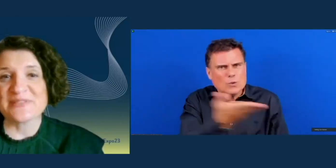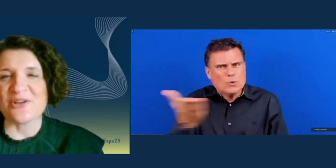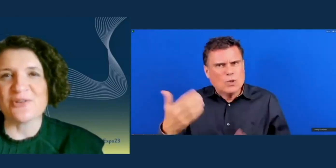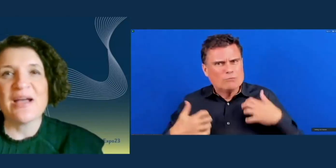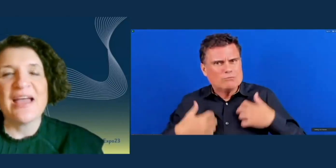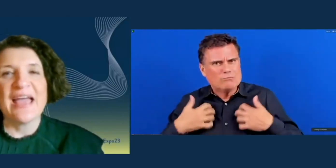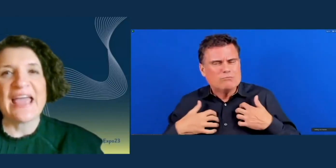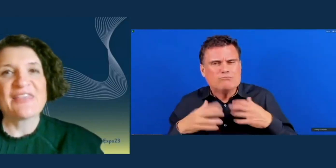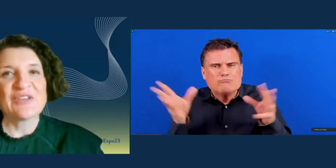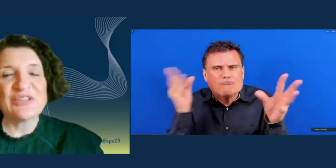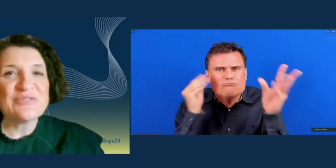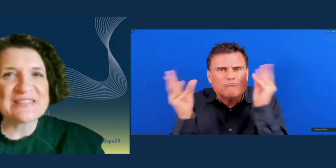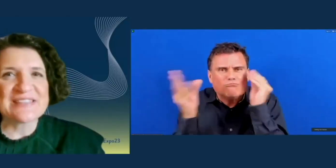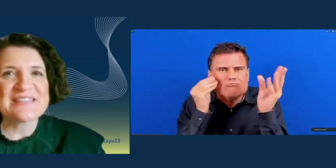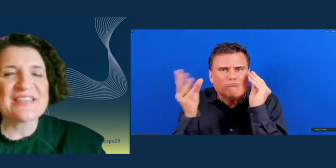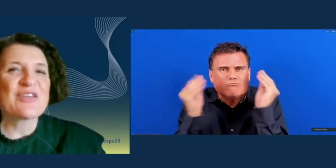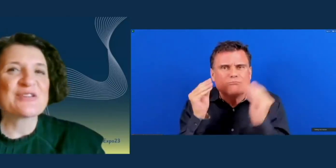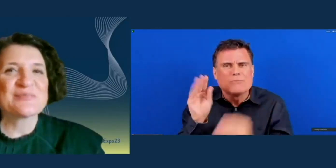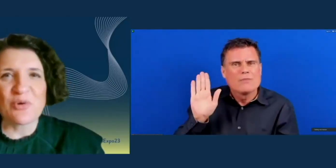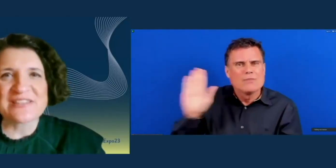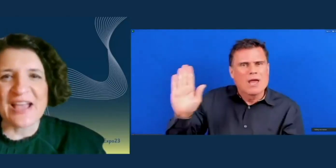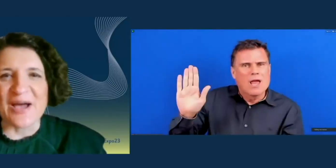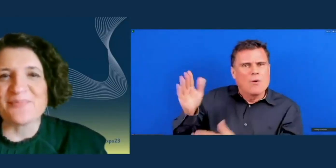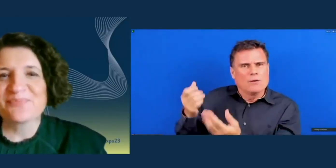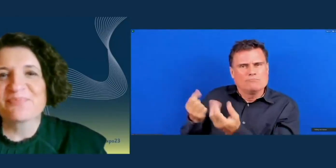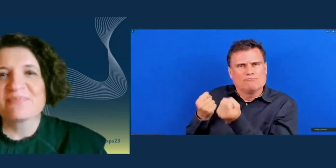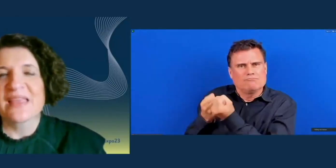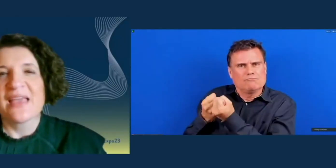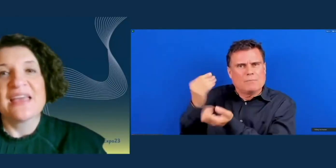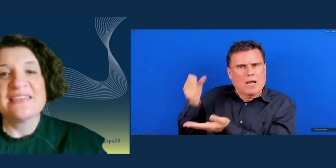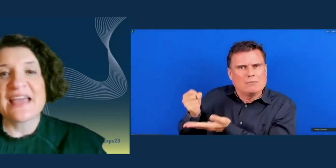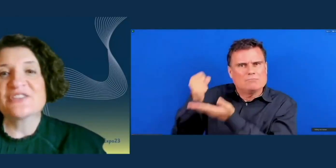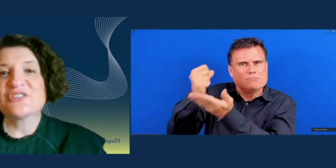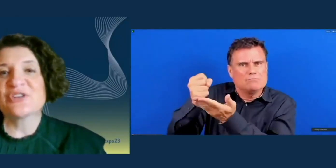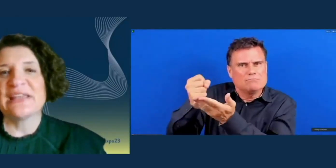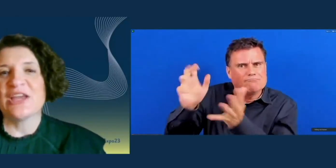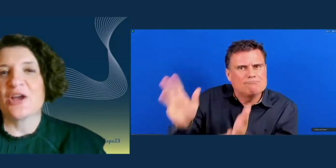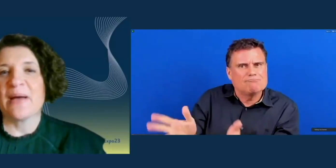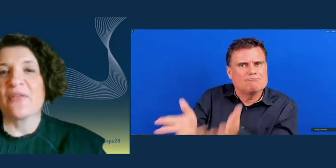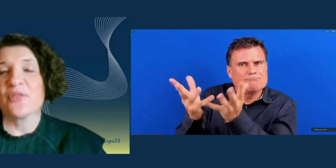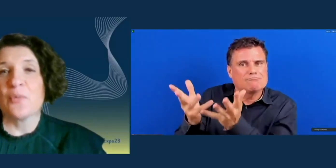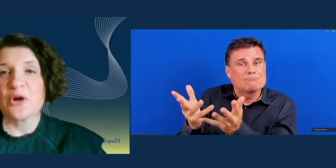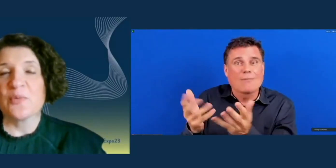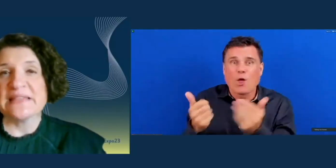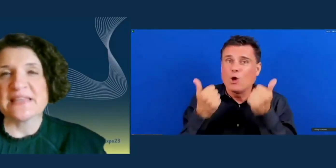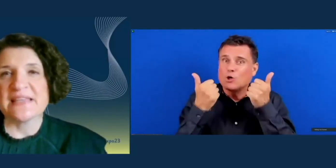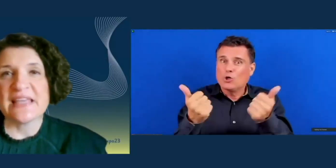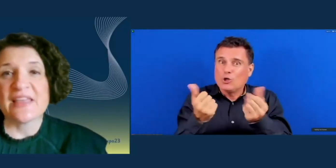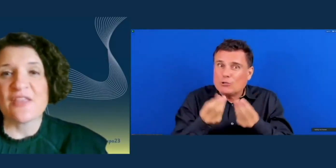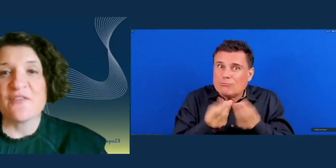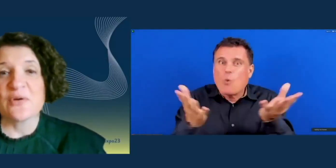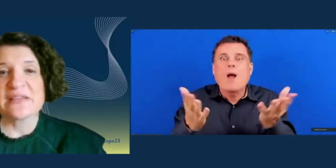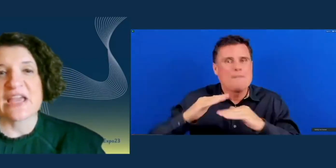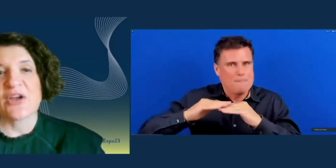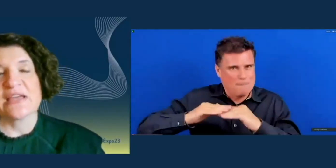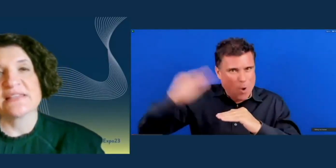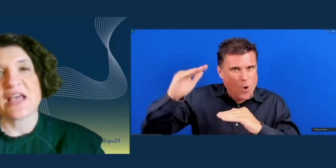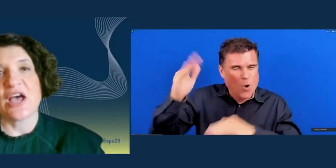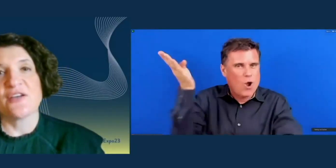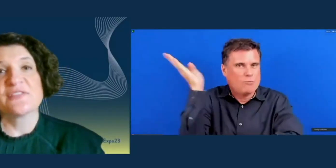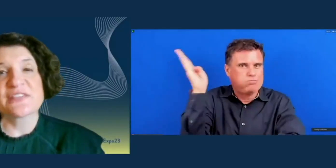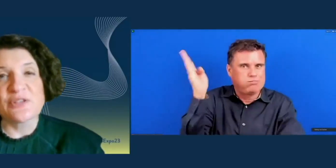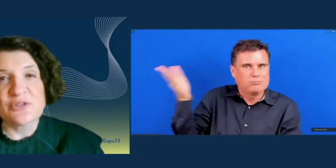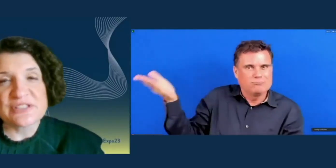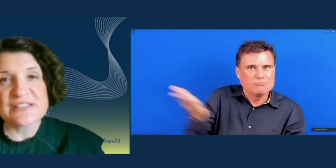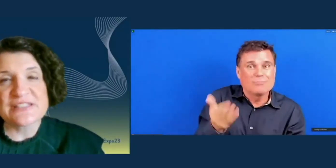hope so. And the good news is that there's more to come. Next, you're going to hear about the work we did in the focus areas